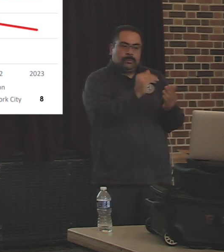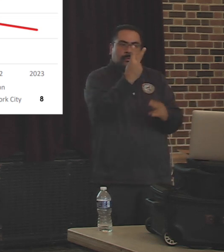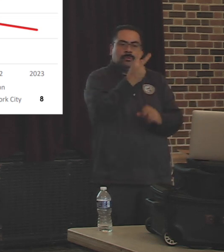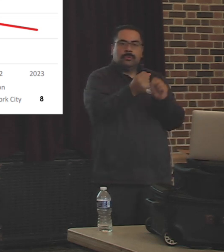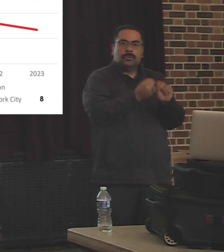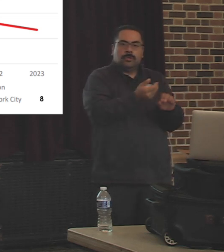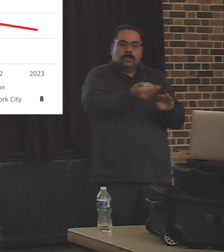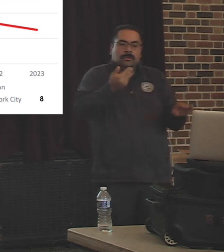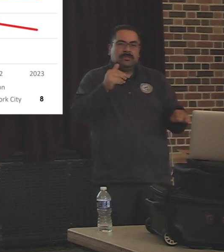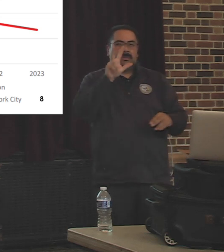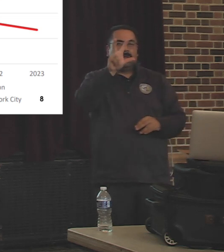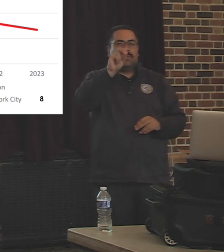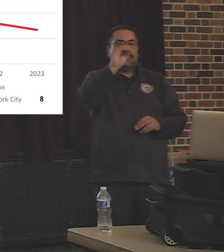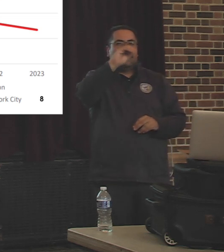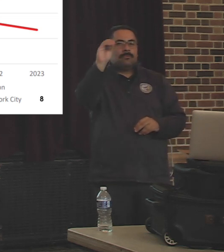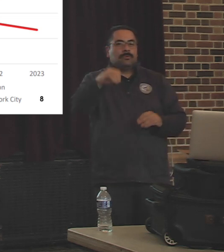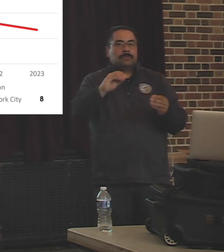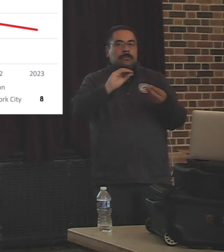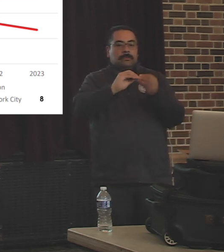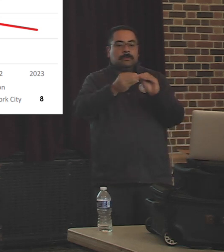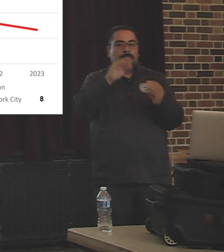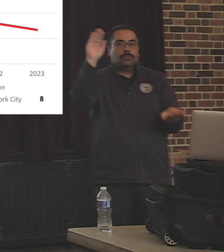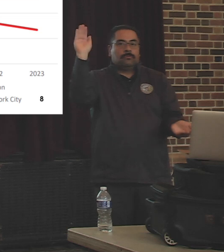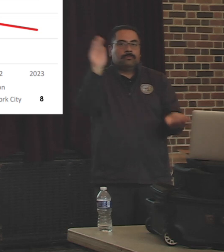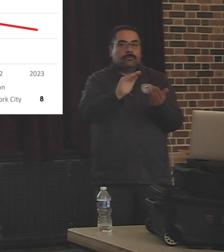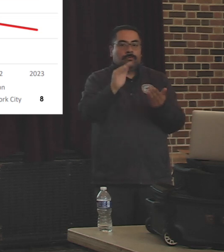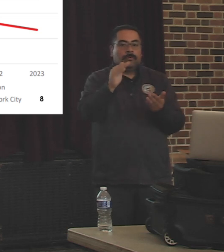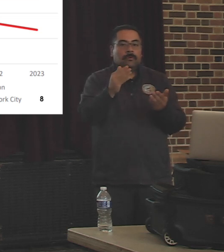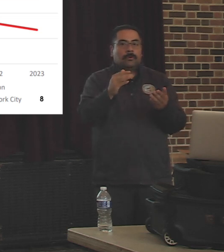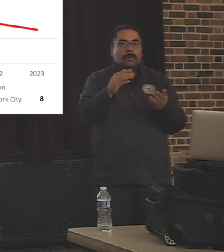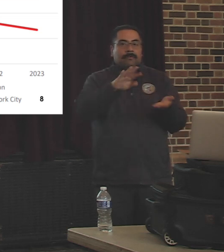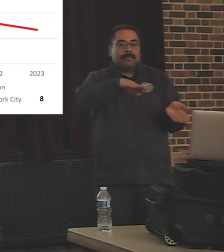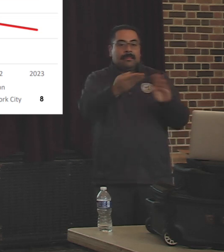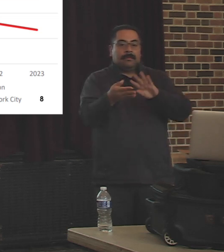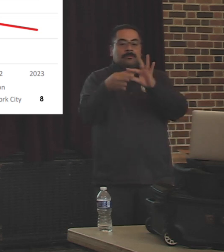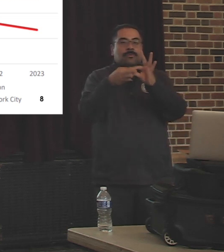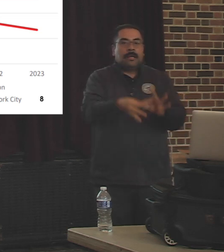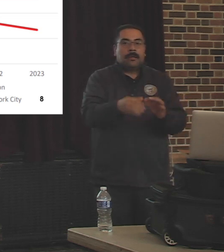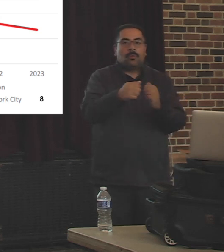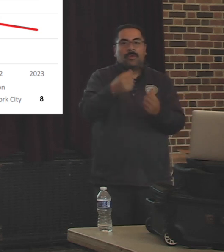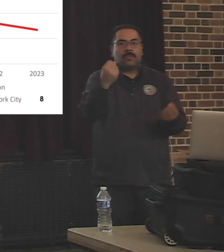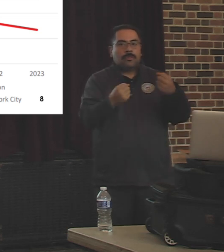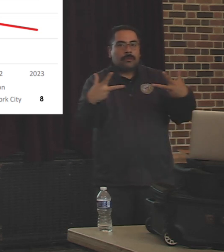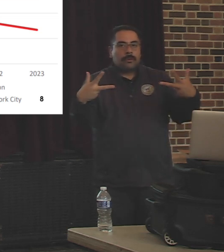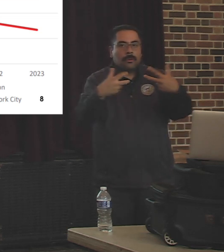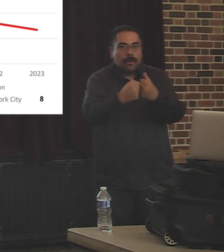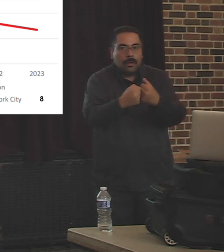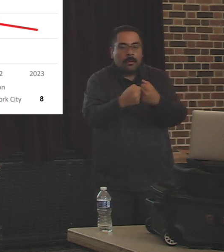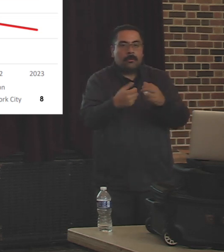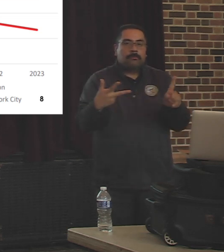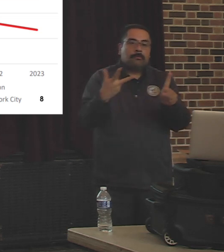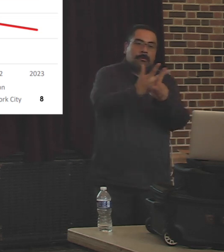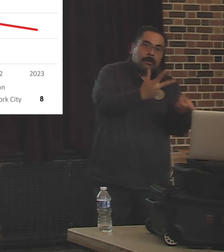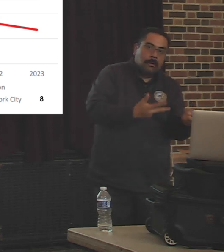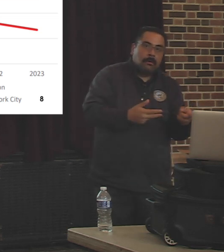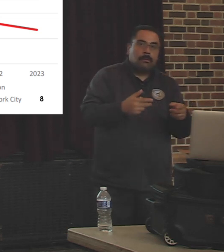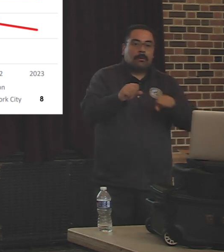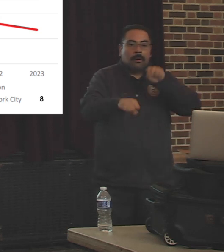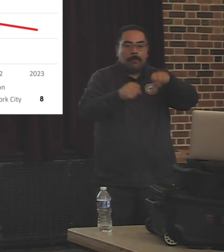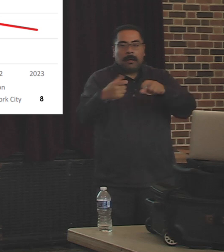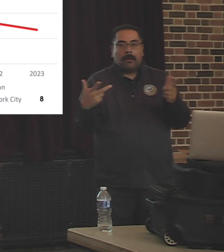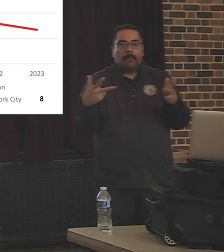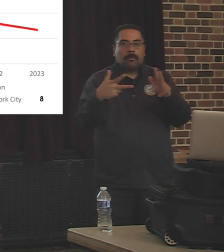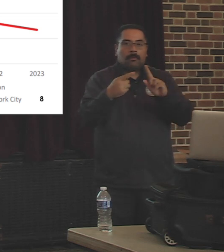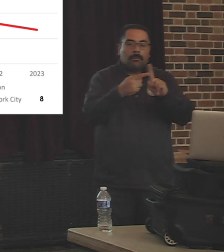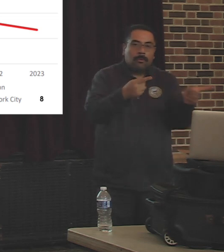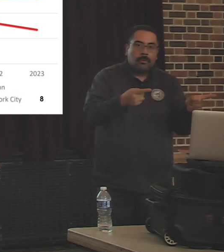about a 30% decrease in the number of traffic fatalities. And that really kind of outpaces the country as a whole and many of our